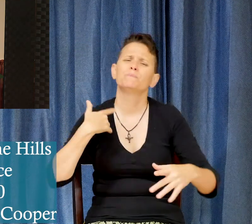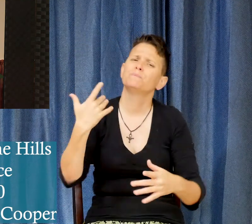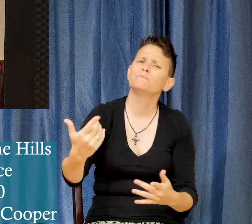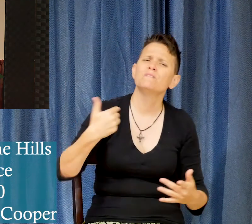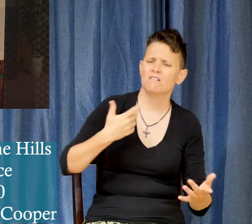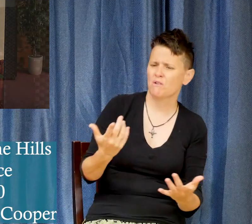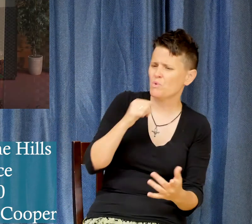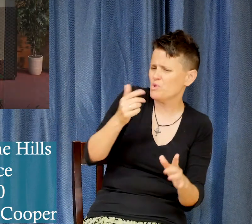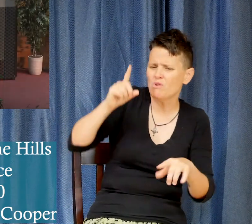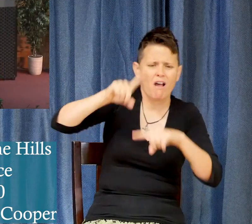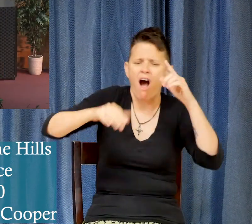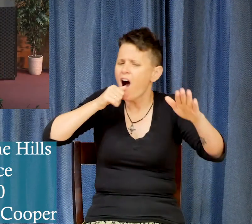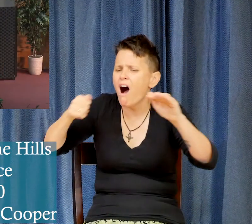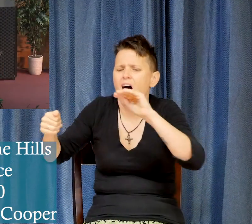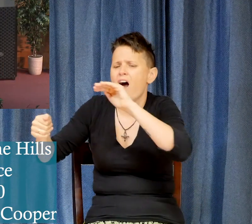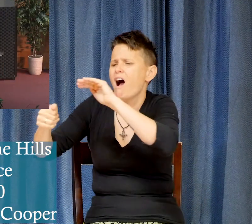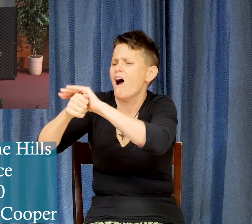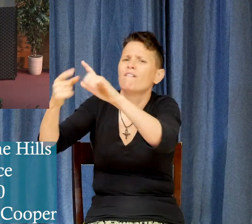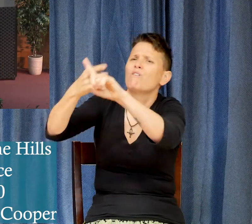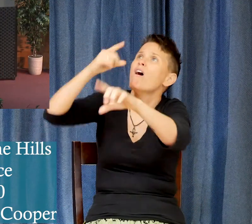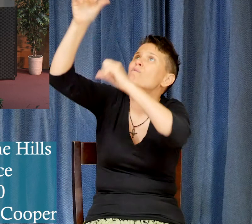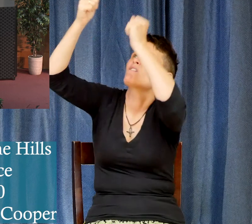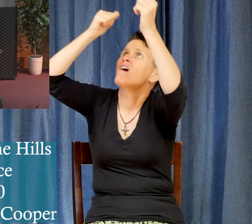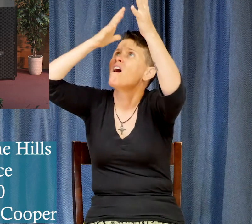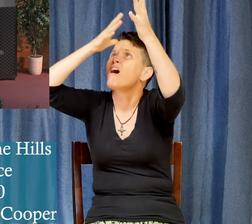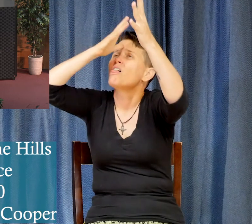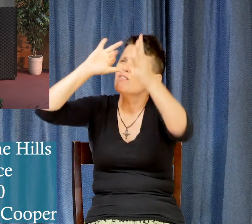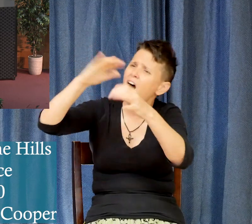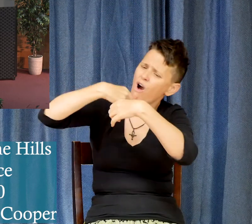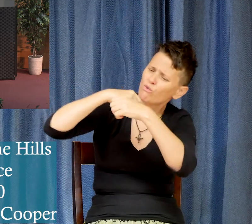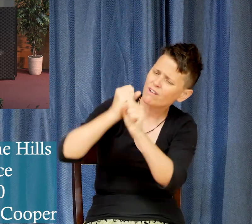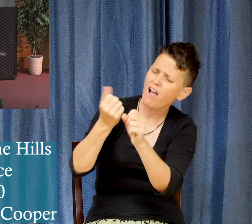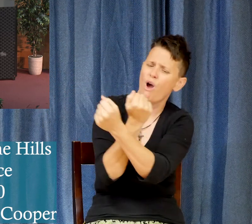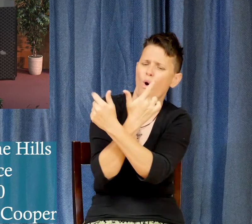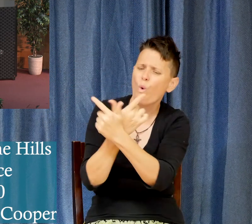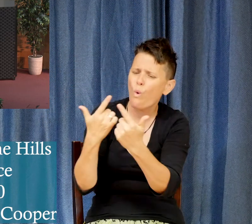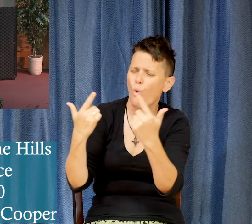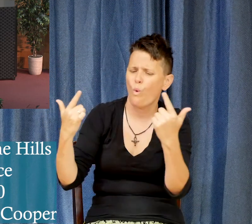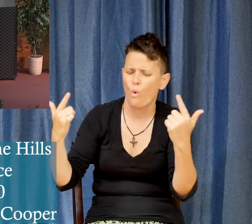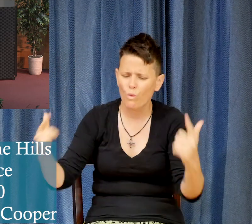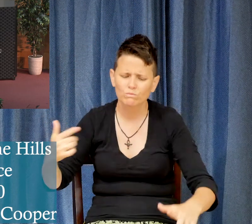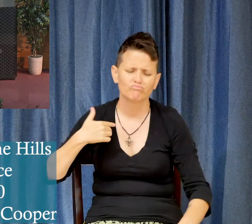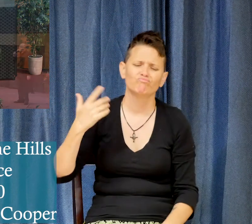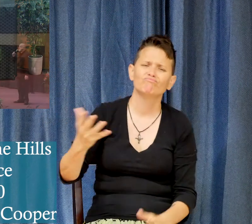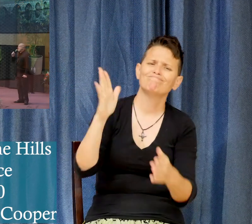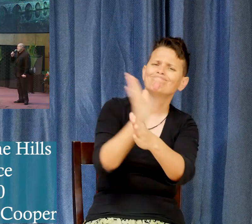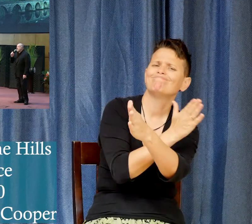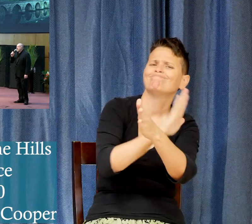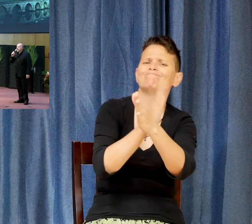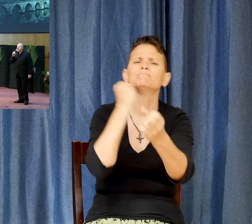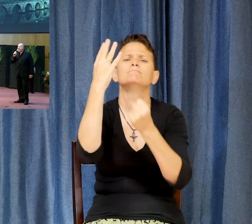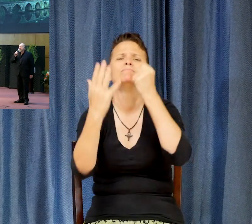no hiding place from the Father of creation. Sing it. One